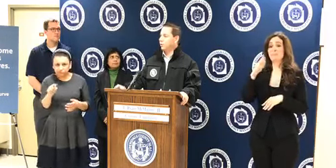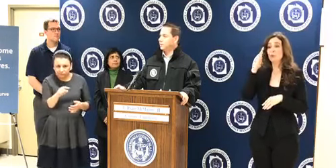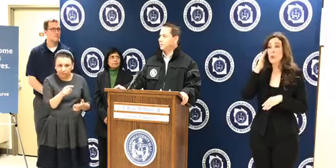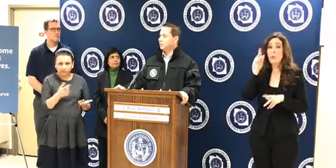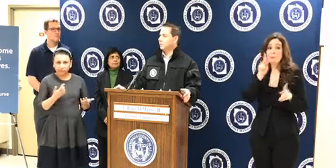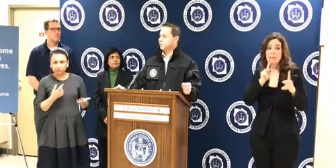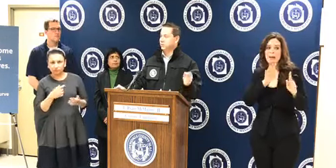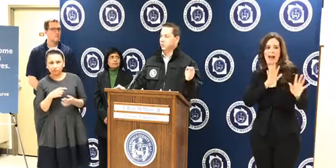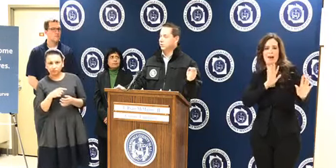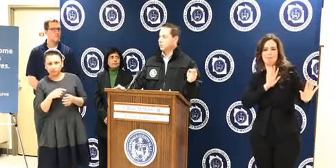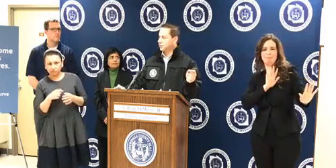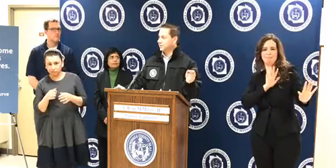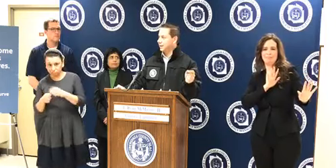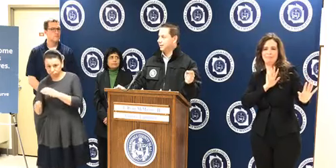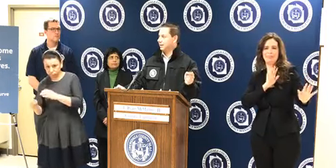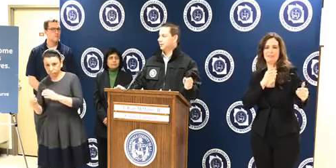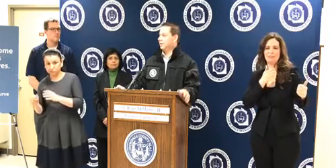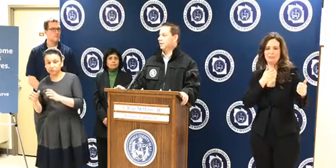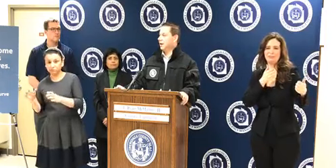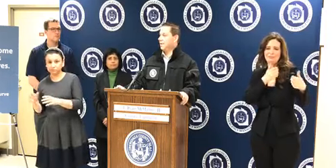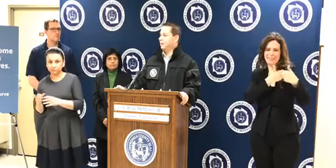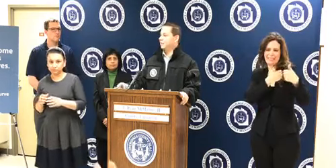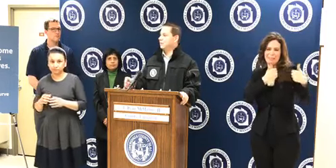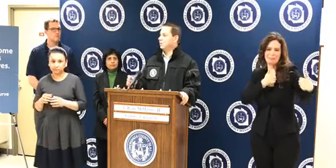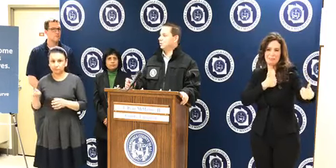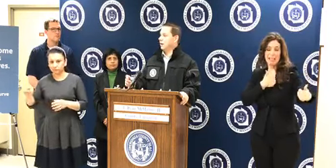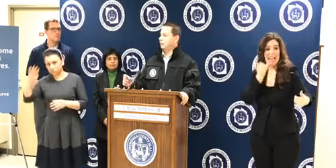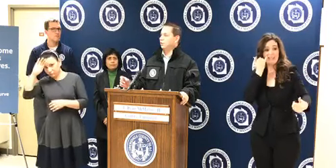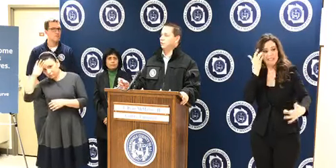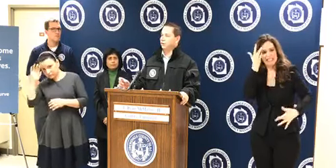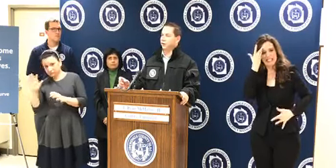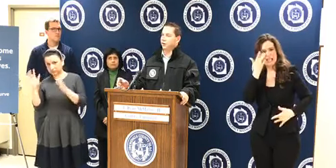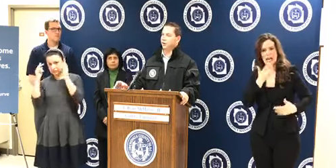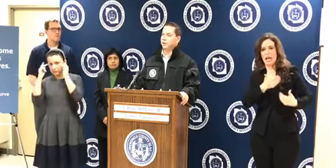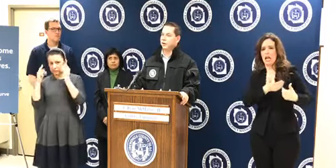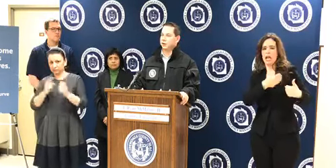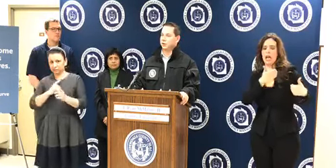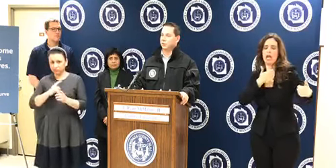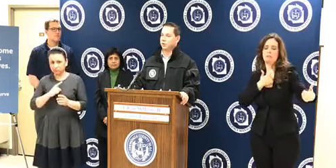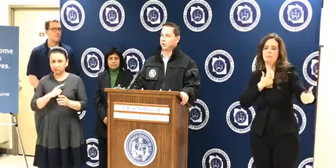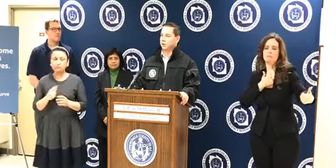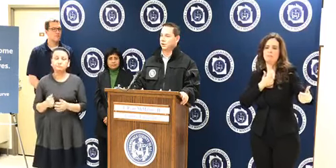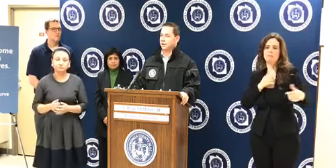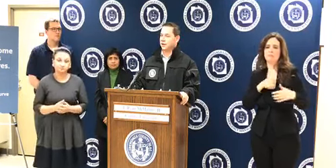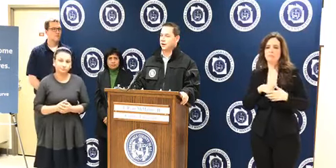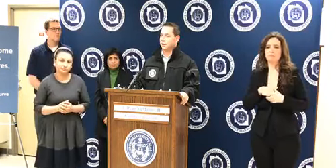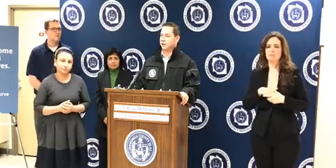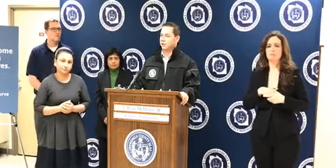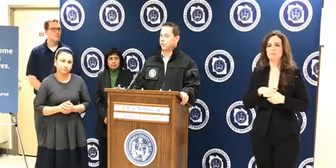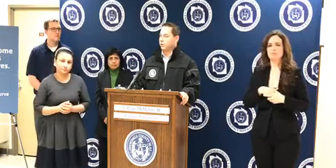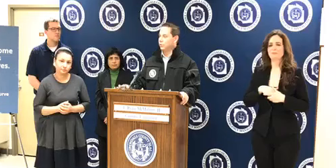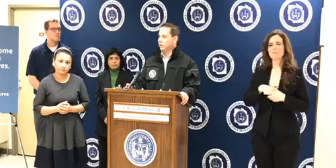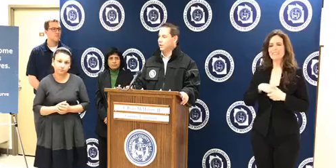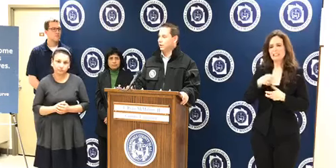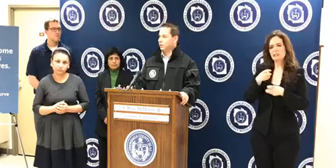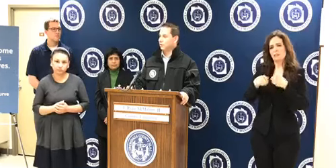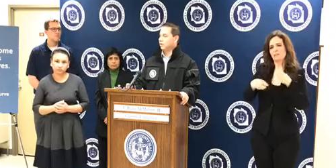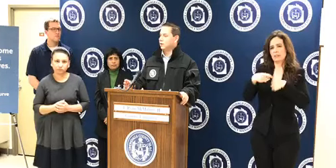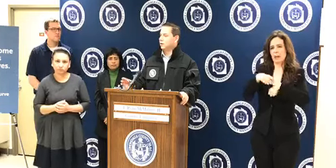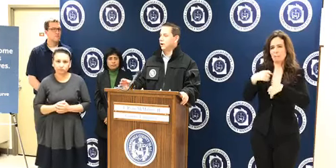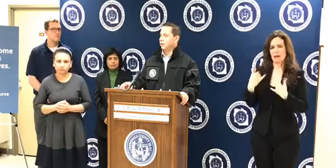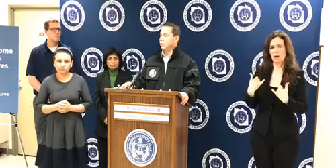a quarantine because somebody was sick. And that's a new level of fear in the community. And we knew we would get